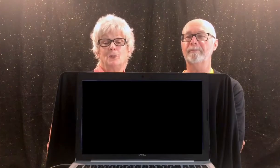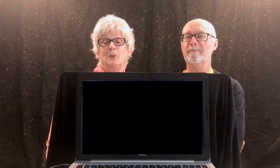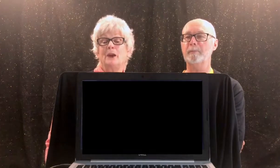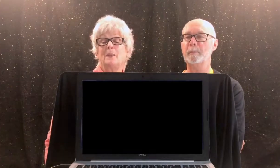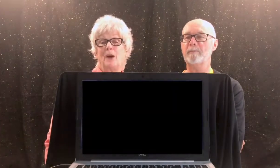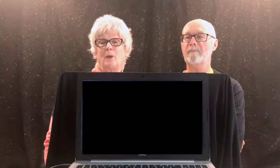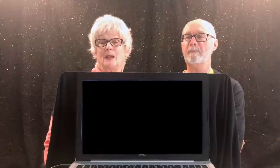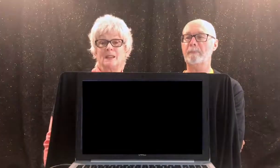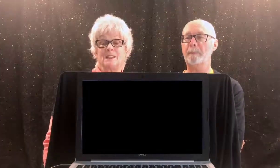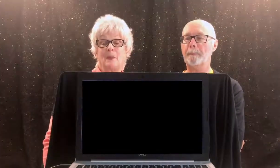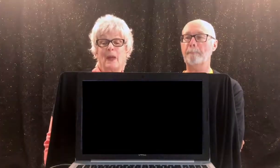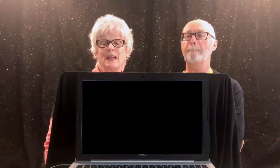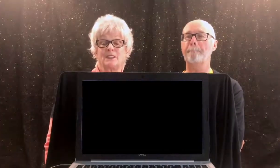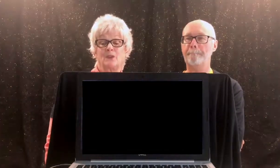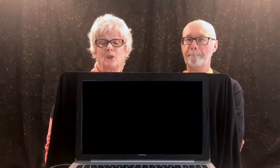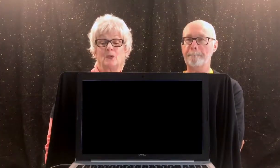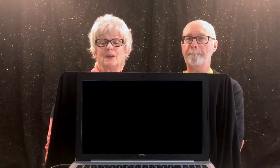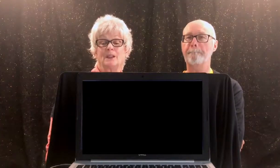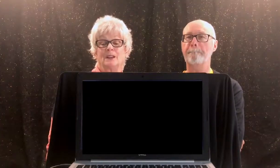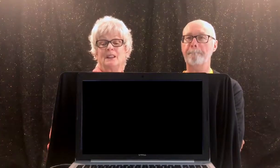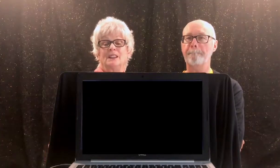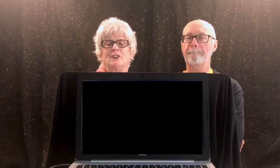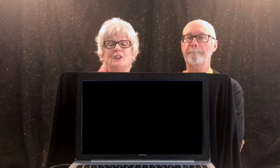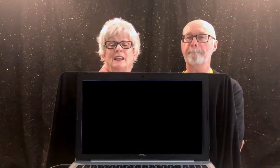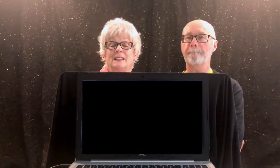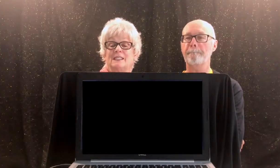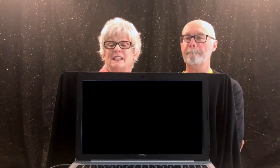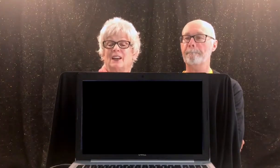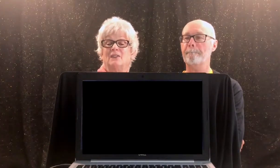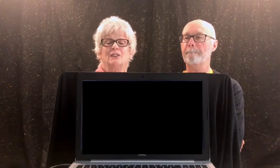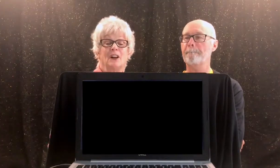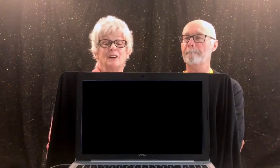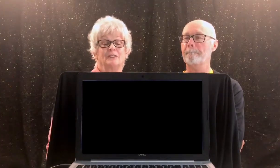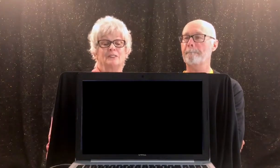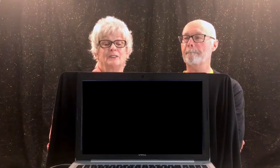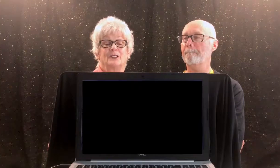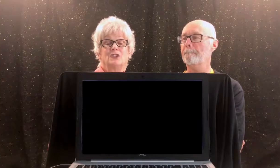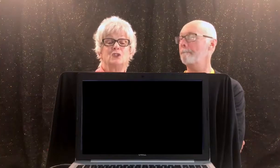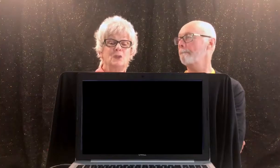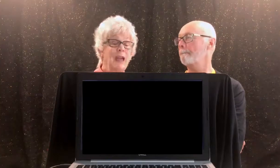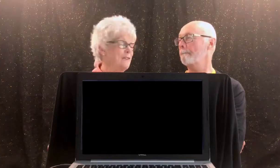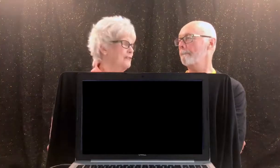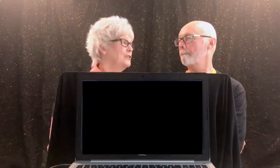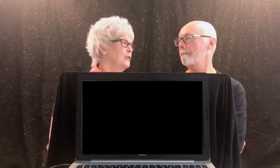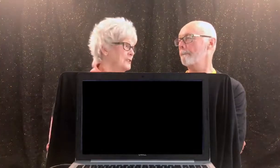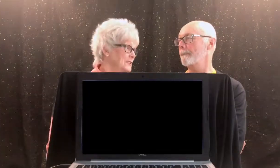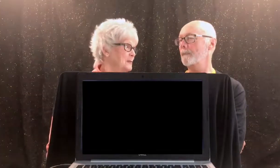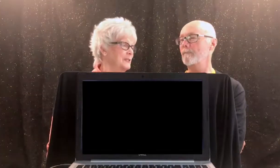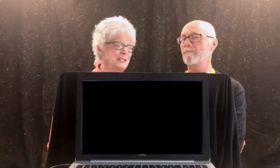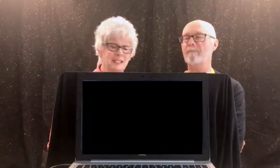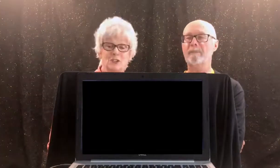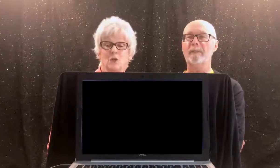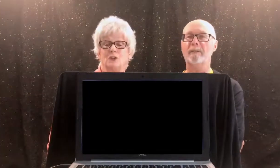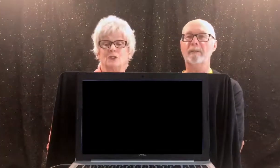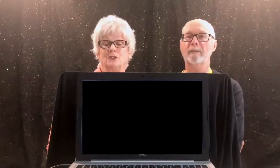encourage you to pray about ways to pass forward your legacy of love that you have for your siblings and your